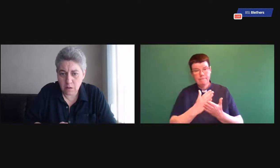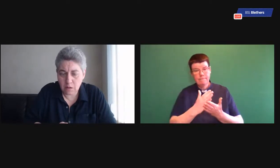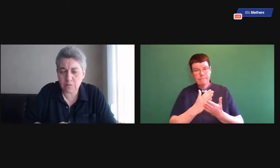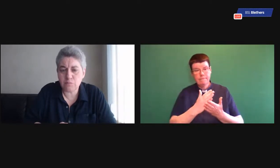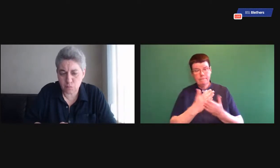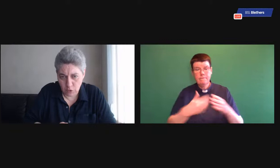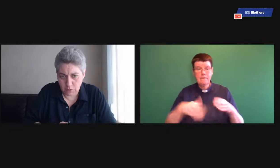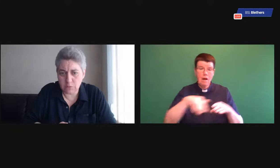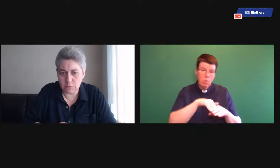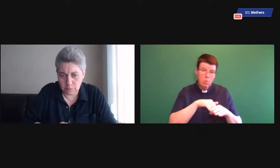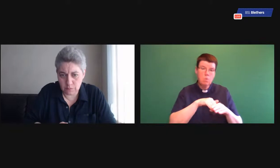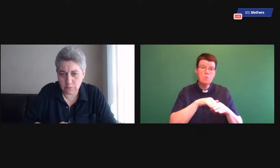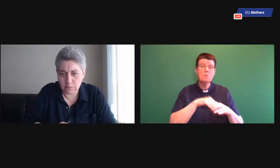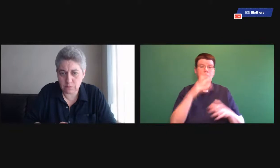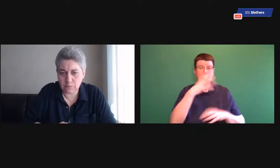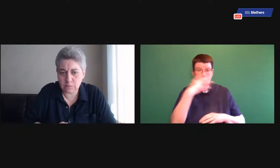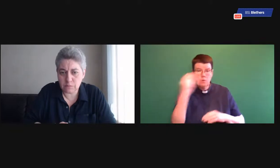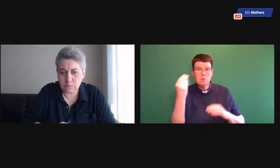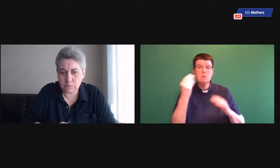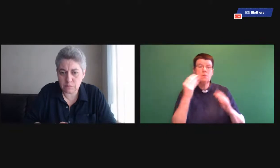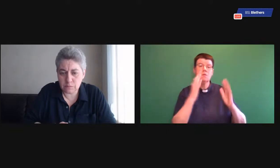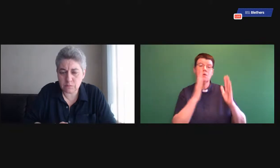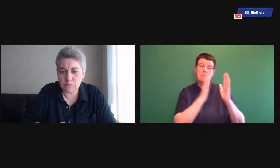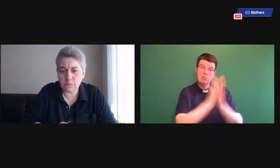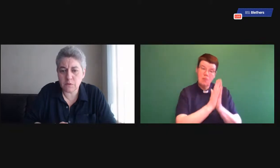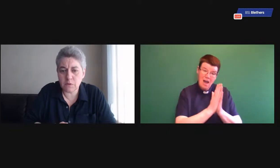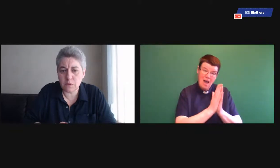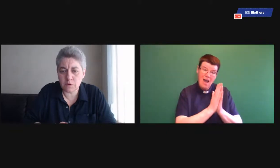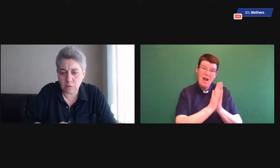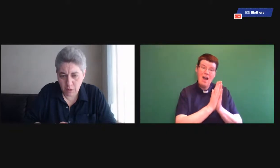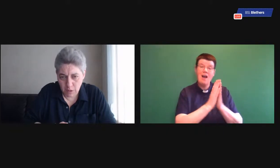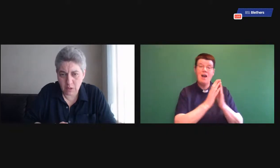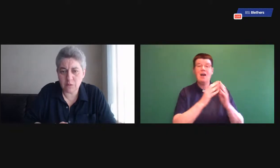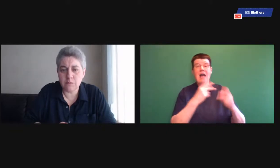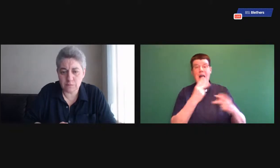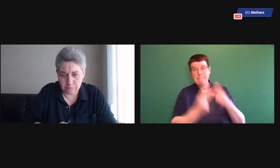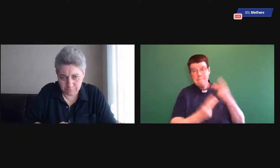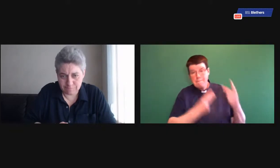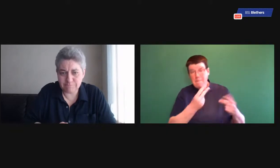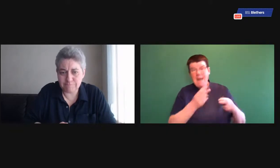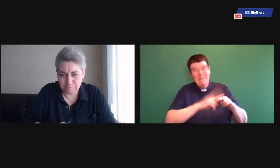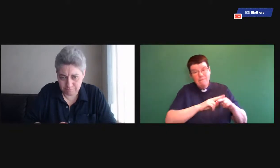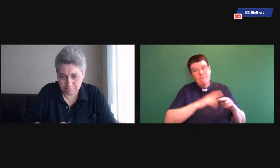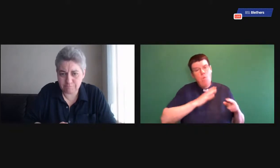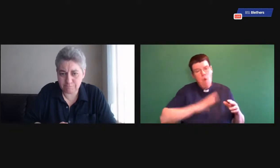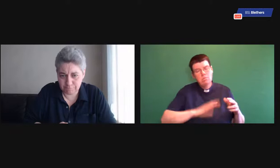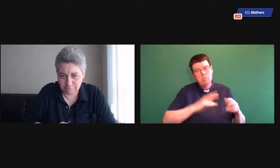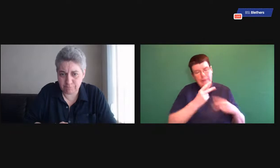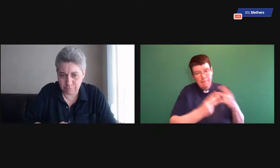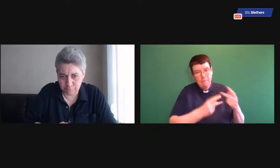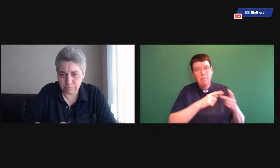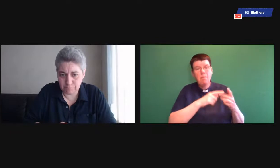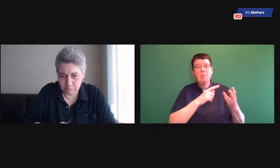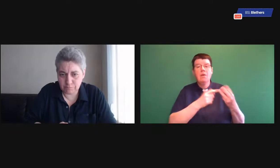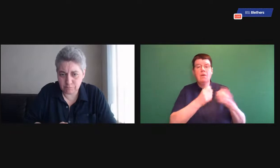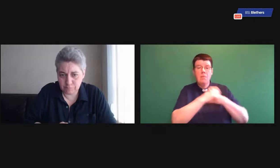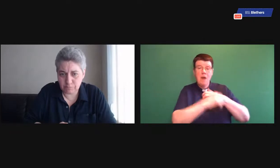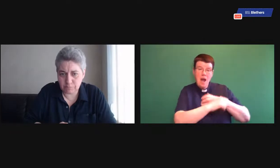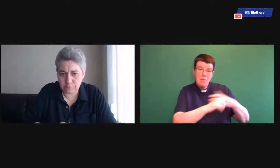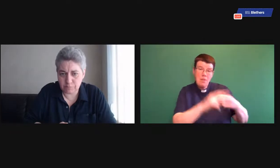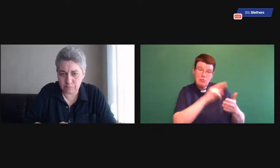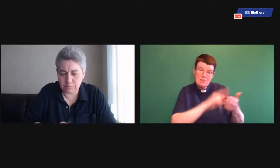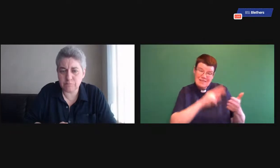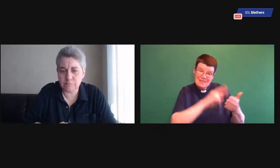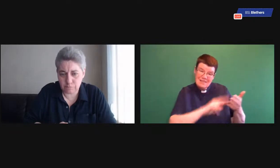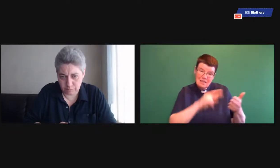of difficult for me as well because I believe so much in inclusiveness,